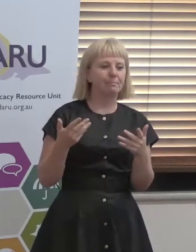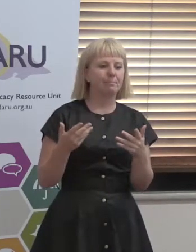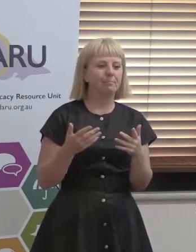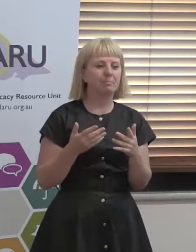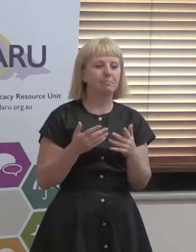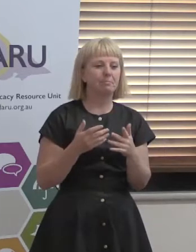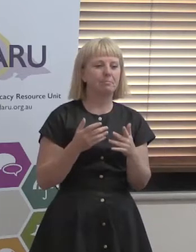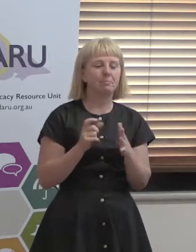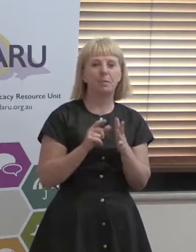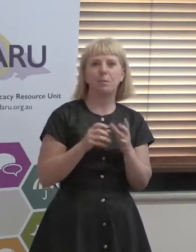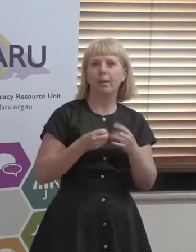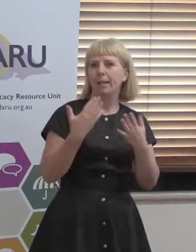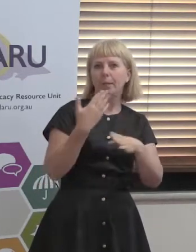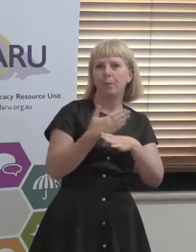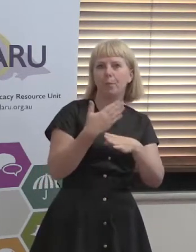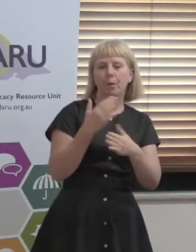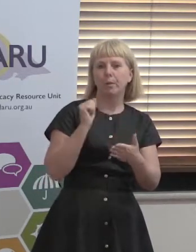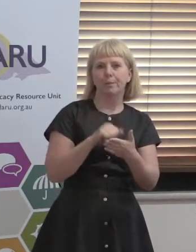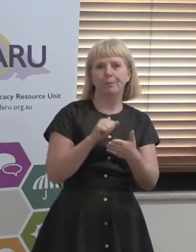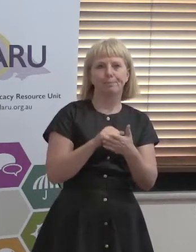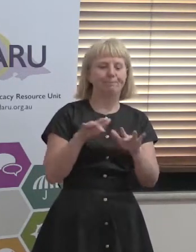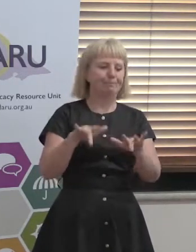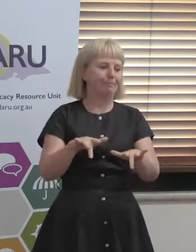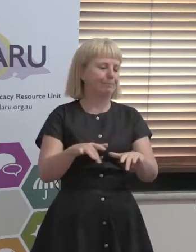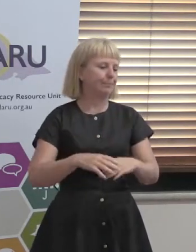do workshops around it, that kind of thing.